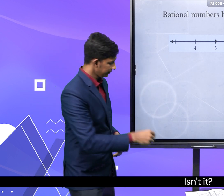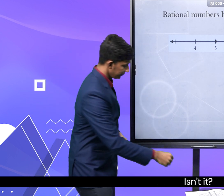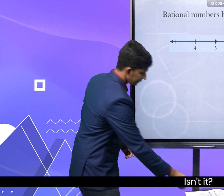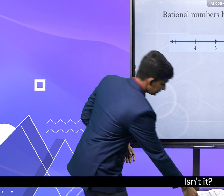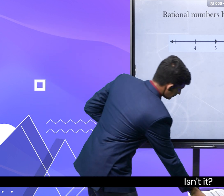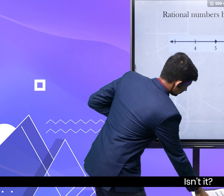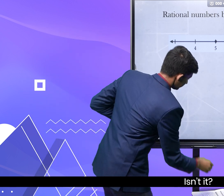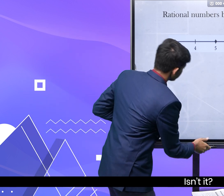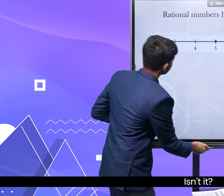it?